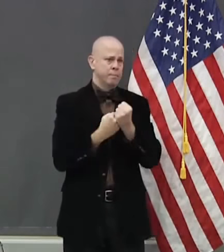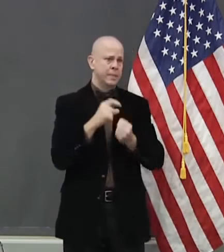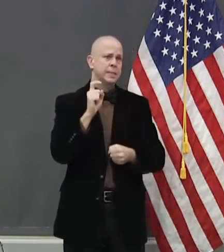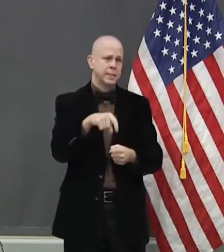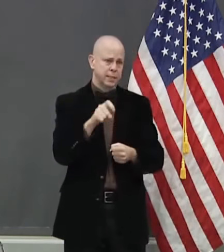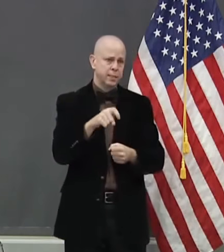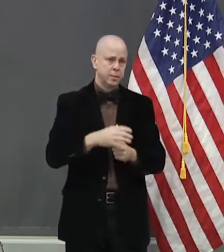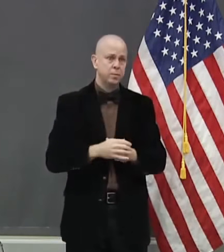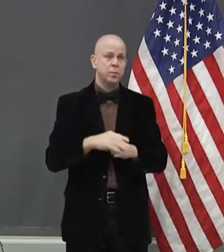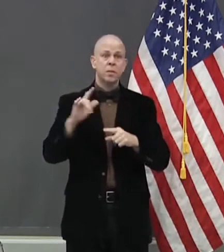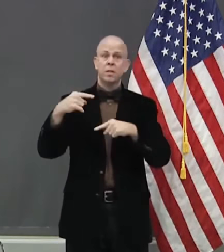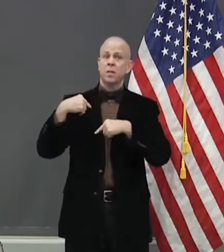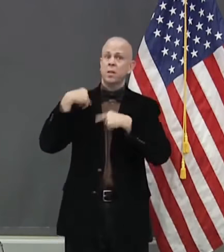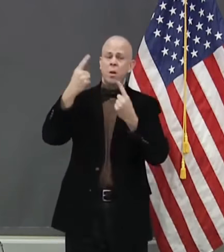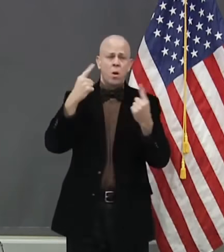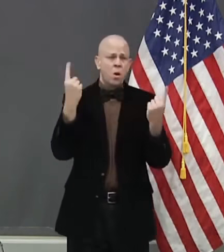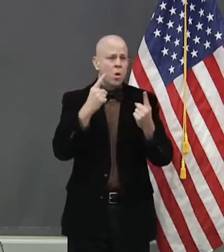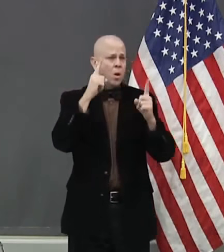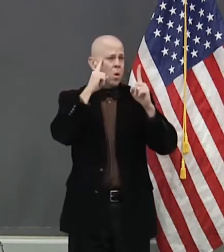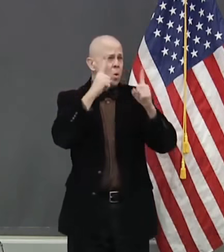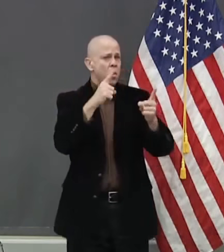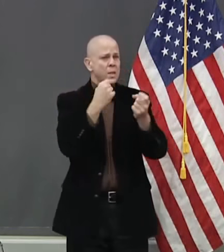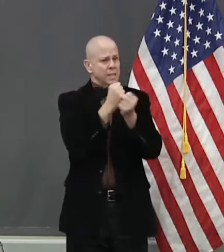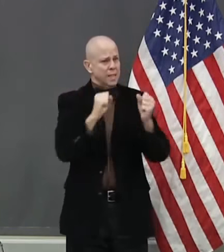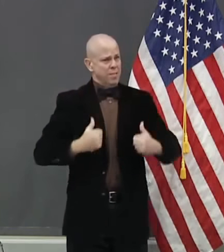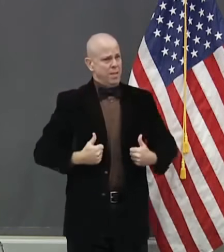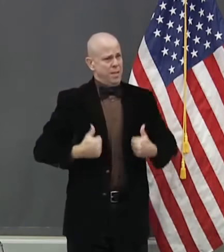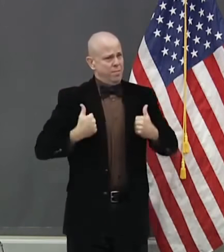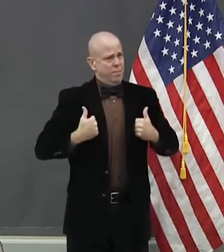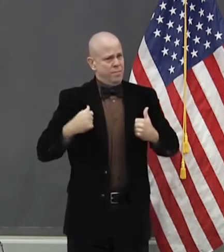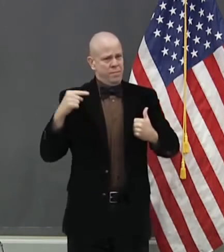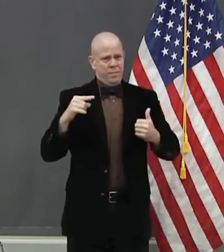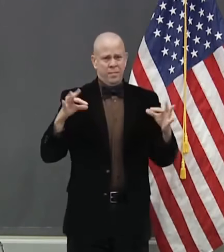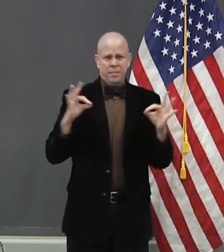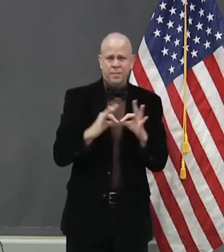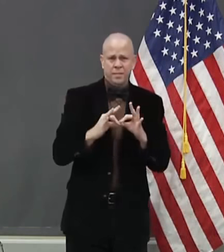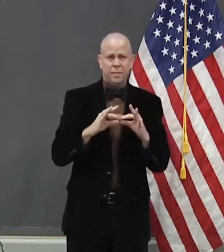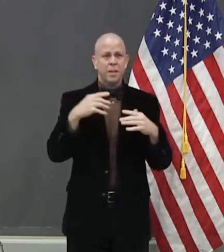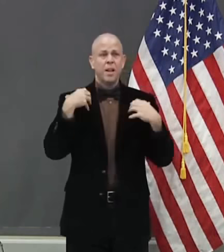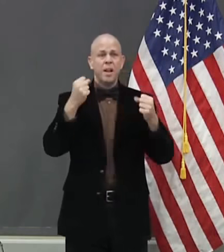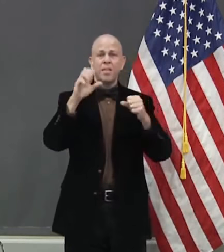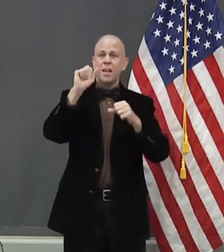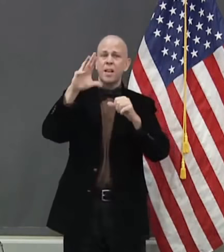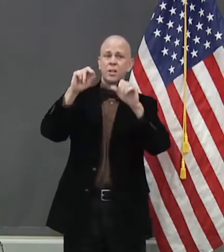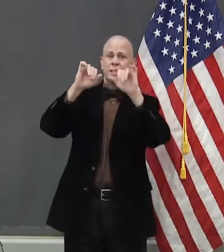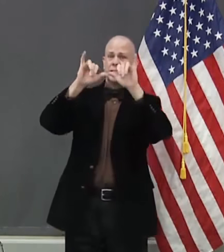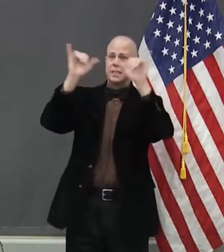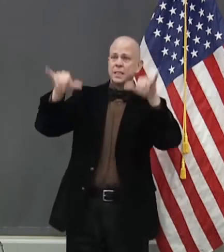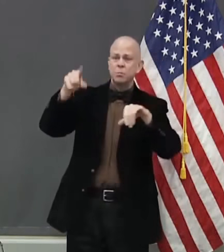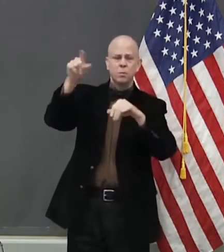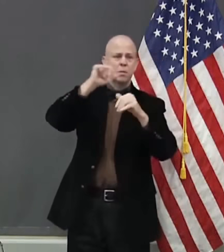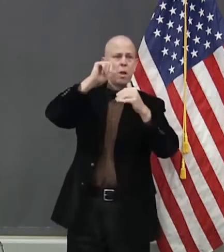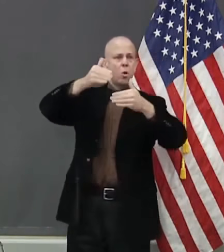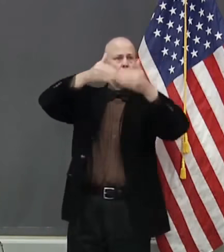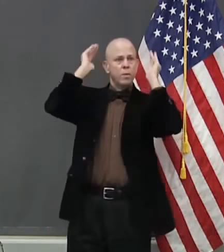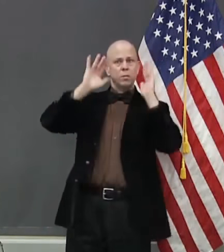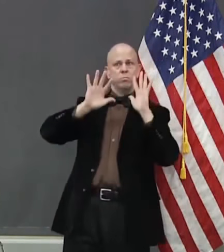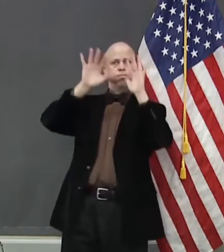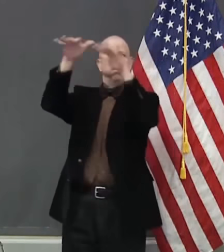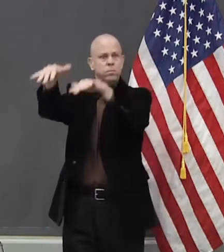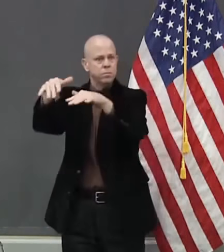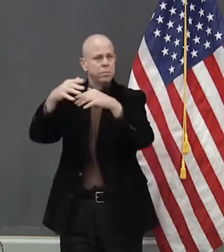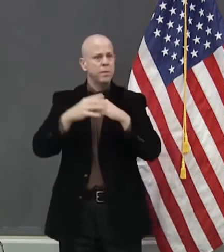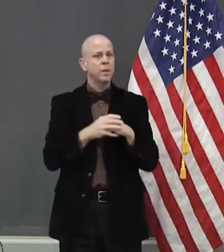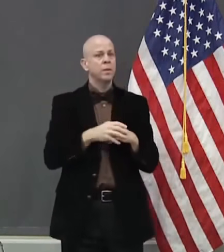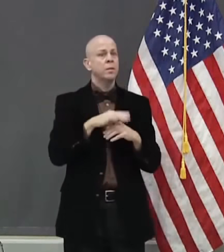to save lives and avoid overwhelming our healthcare systems. When people become ill, we need to ensure that there are